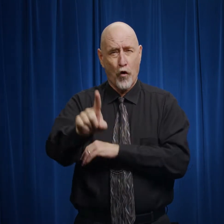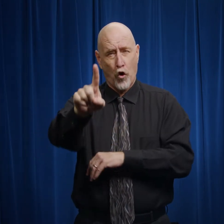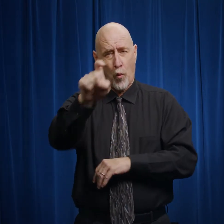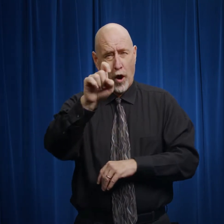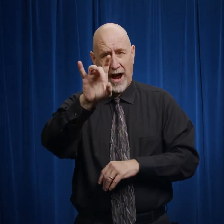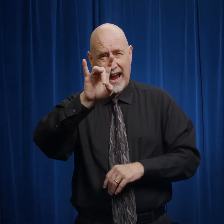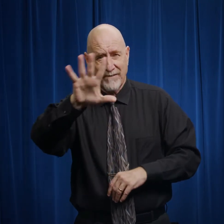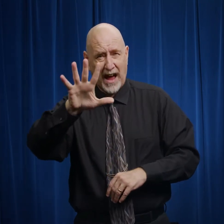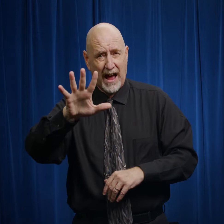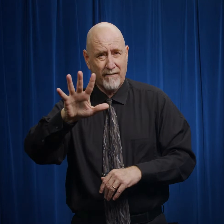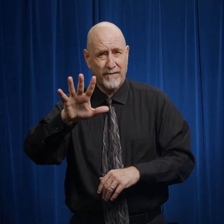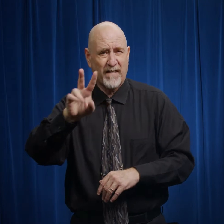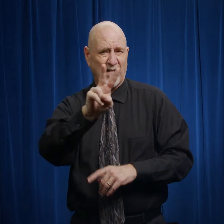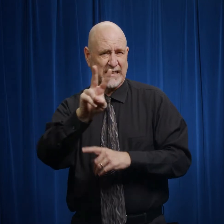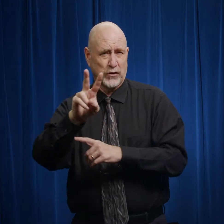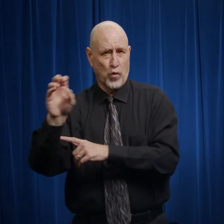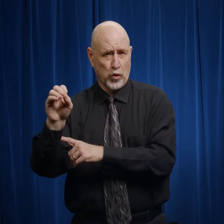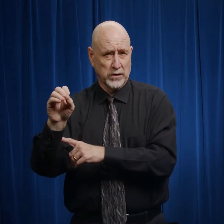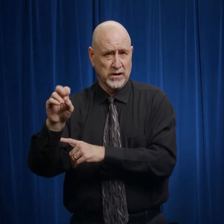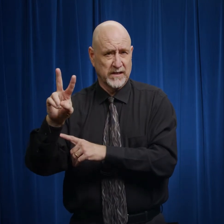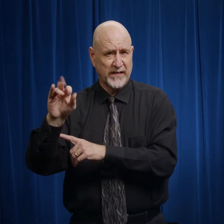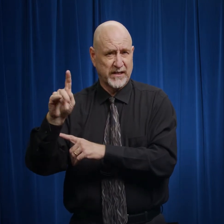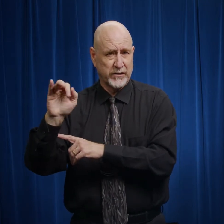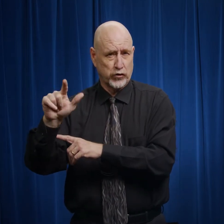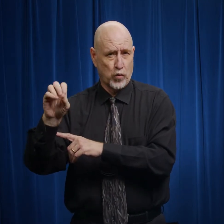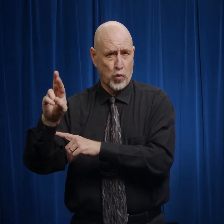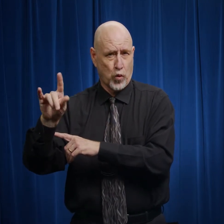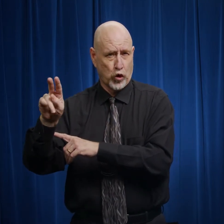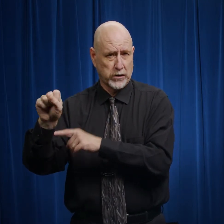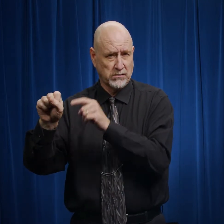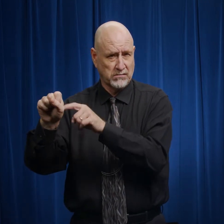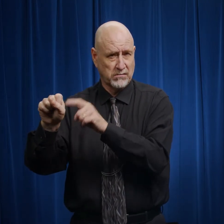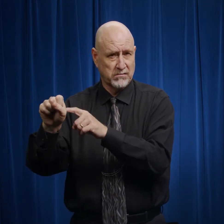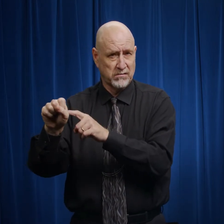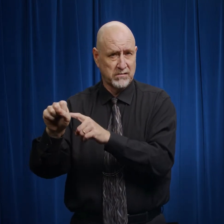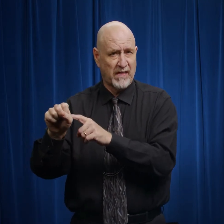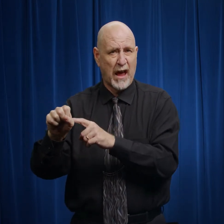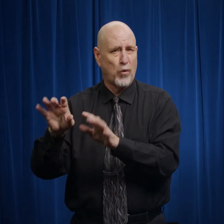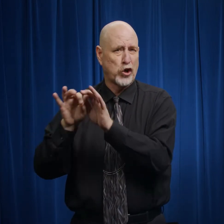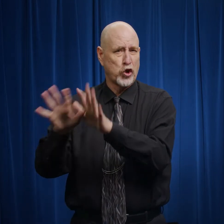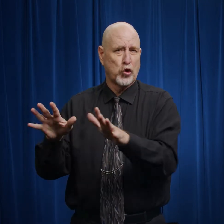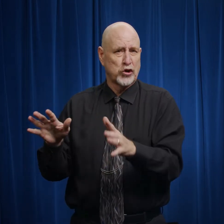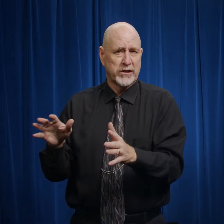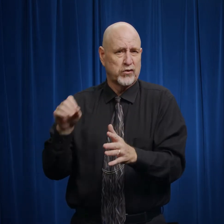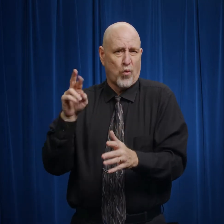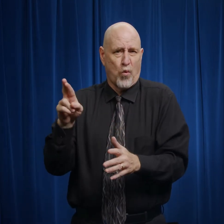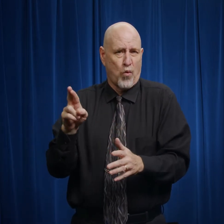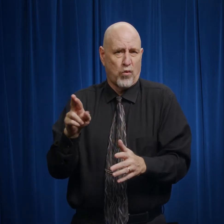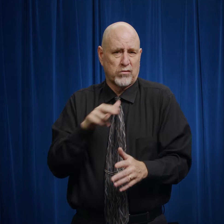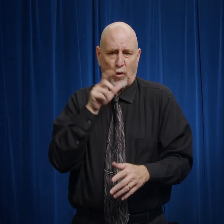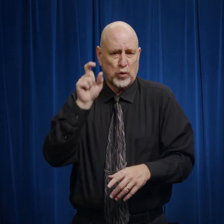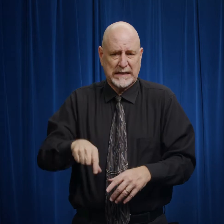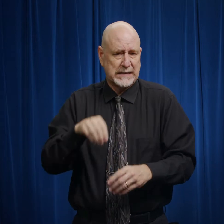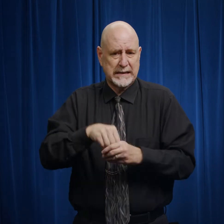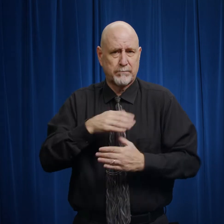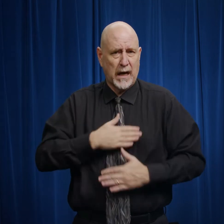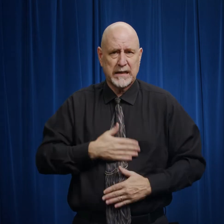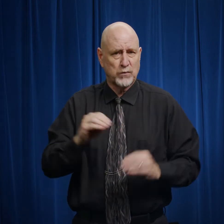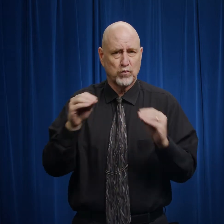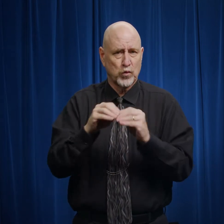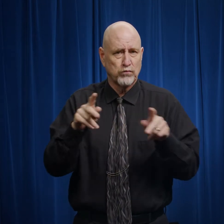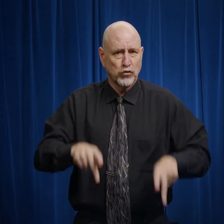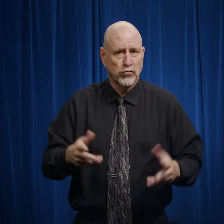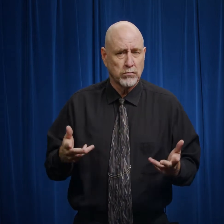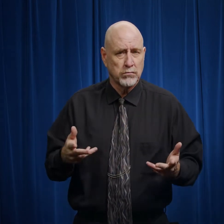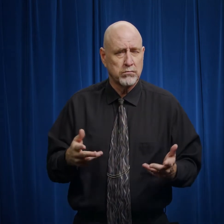over 185 vestigial organs, organs that were virtually useless or completely useless